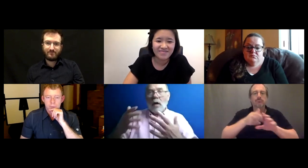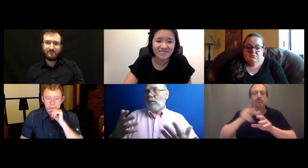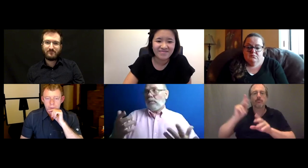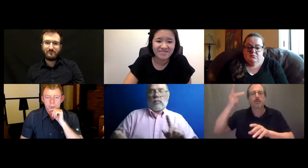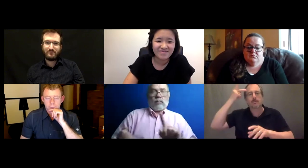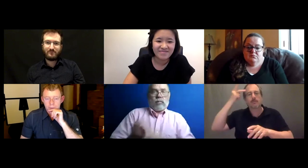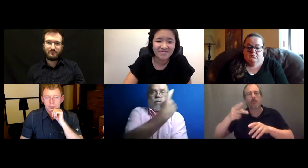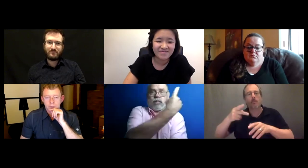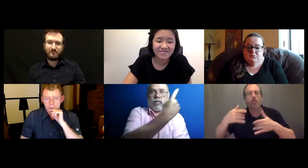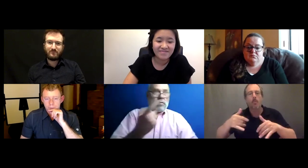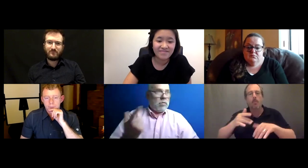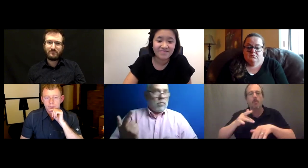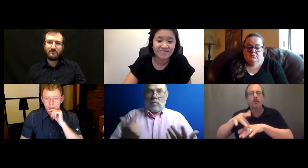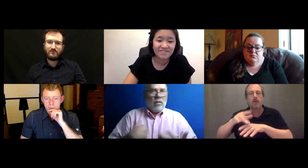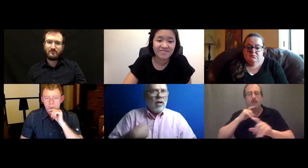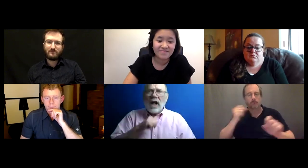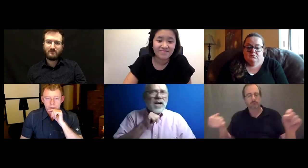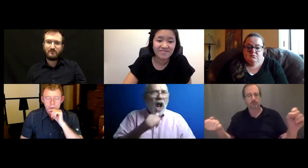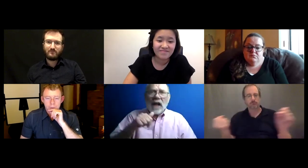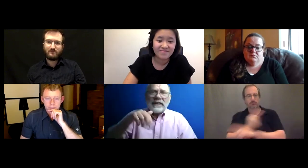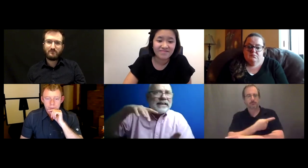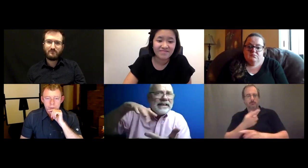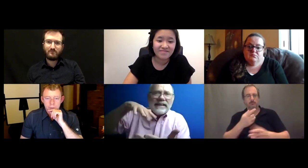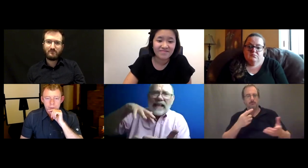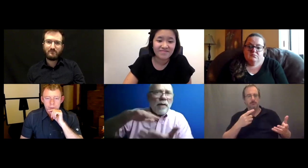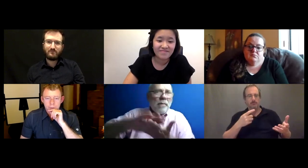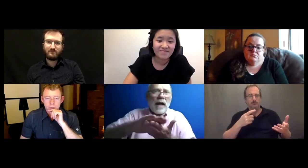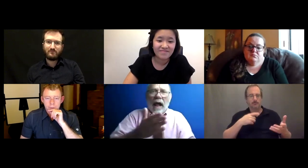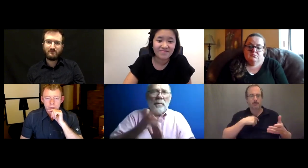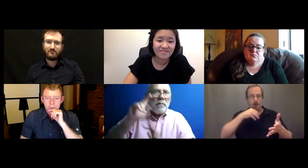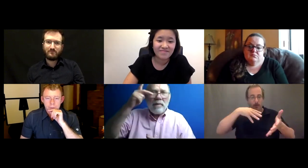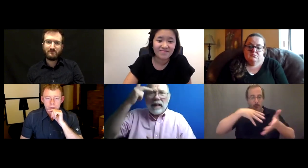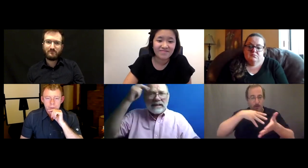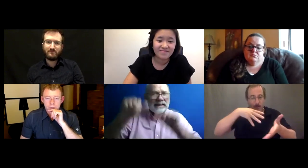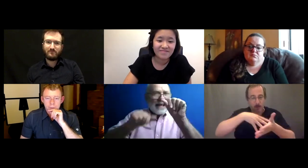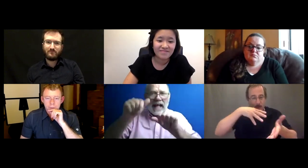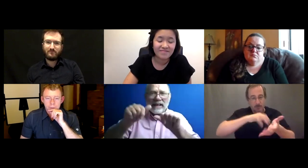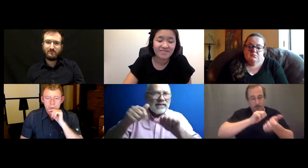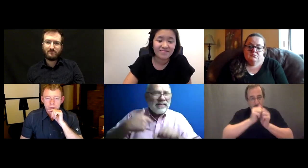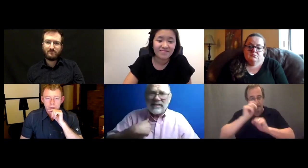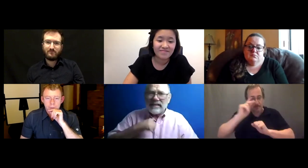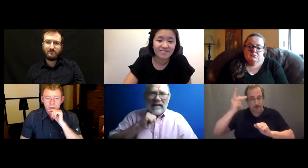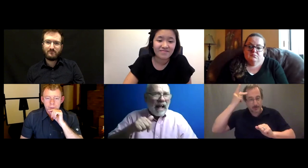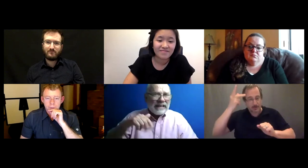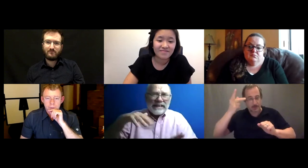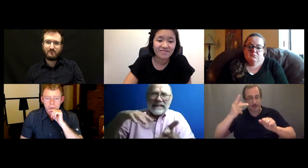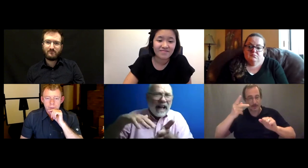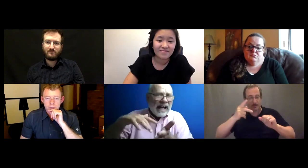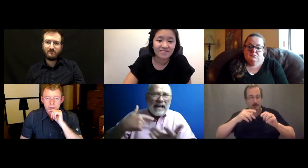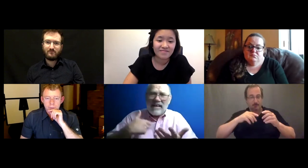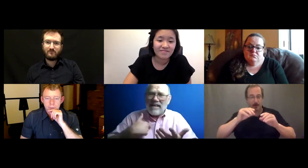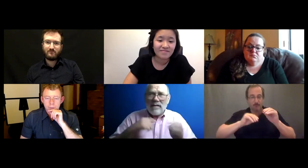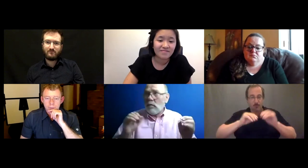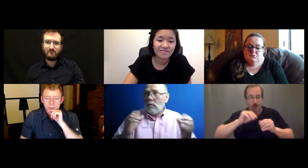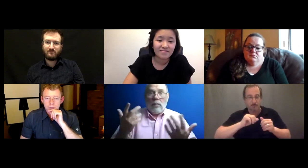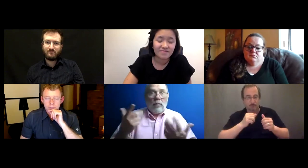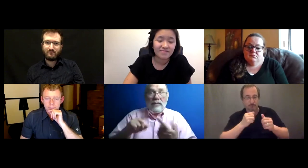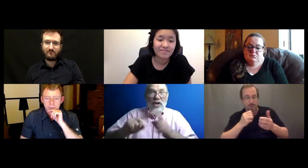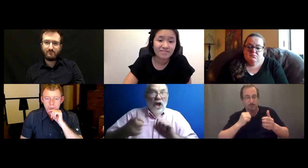had introduced me to politics, and it took me on a path completely separate from my studies. I didn't